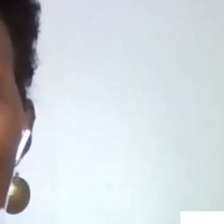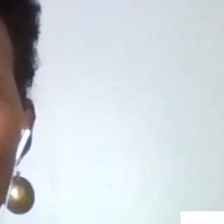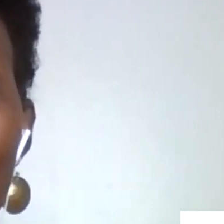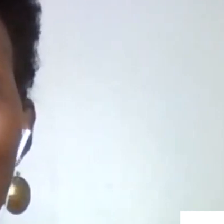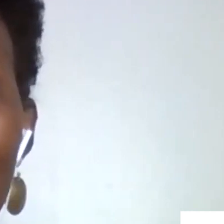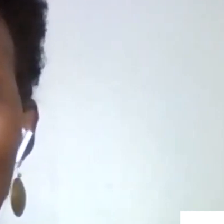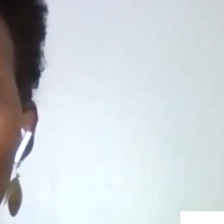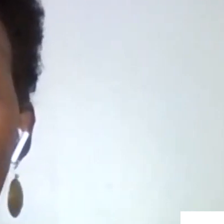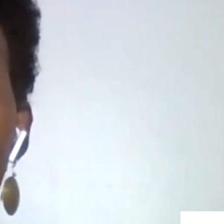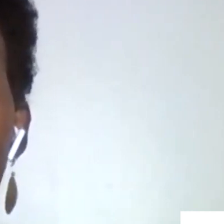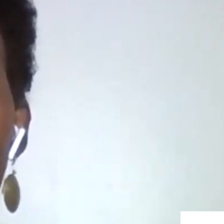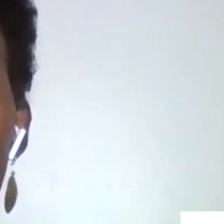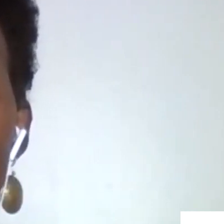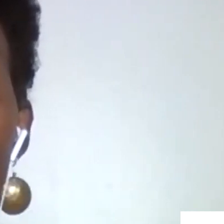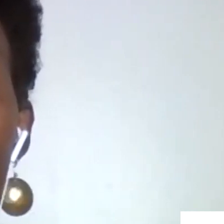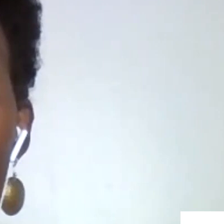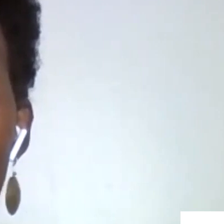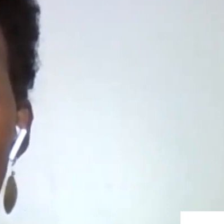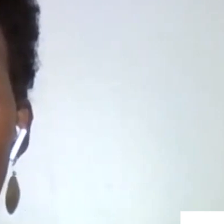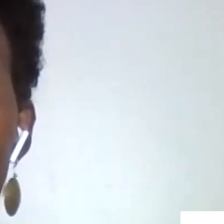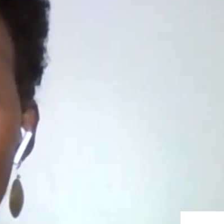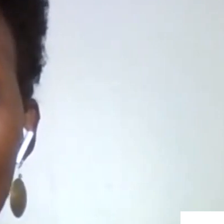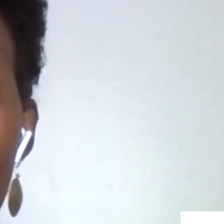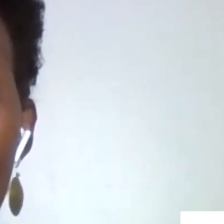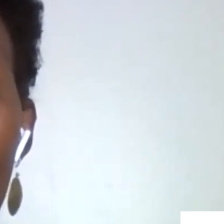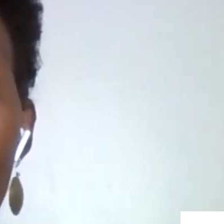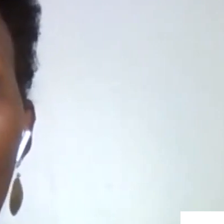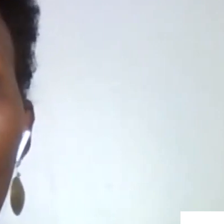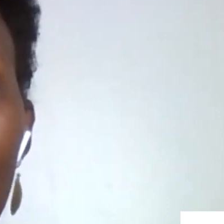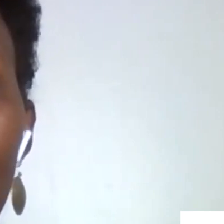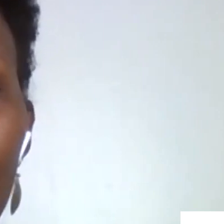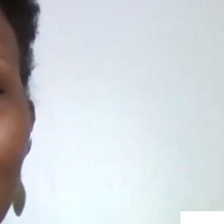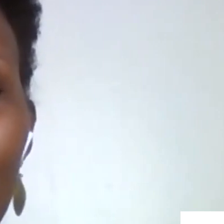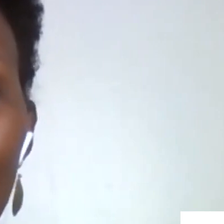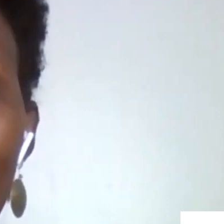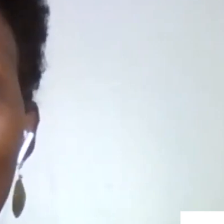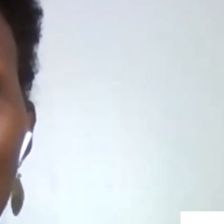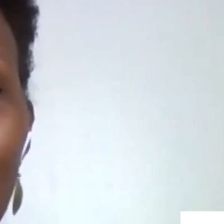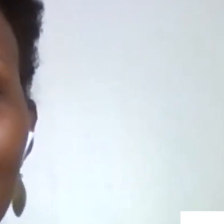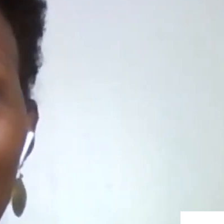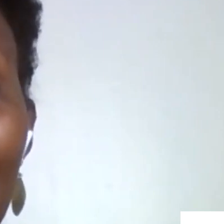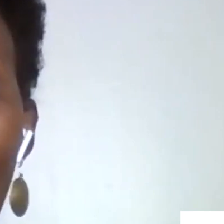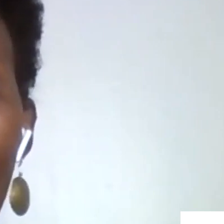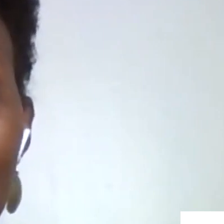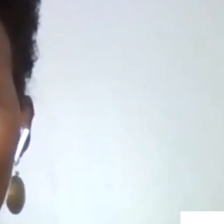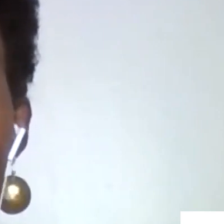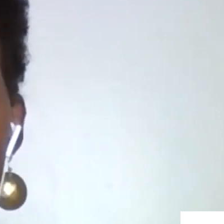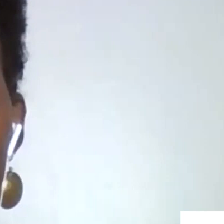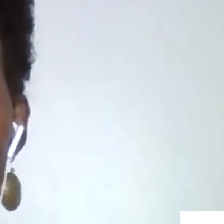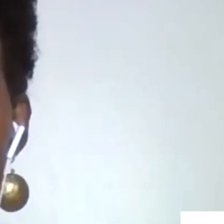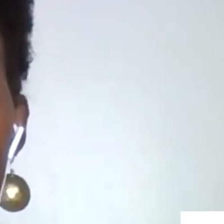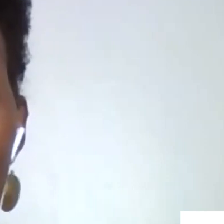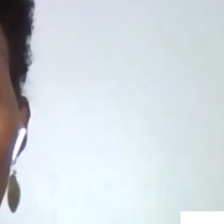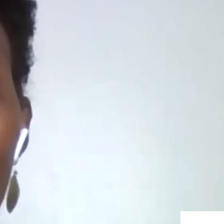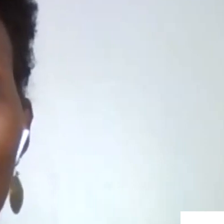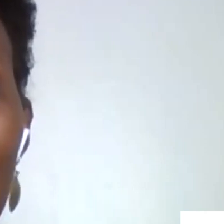but nutrient dense. 2, we have cashew nuts, raw, plain, roasted, and salted, the works. If